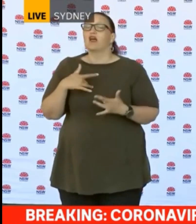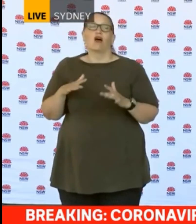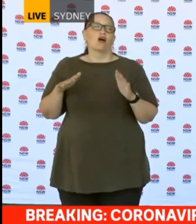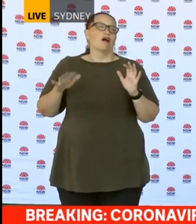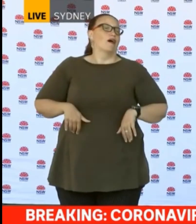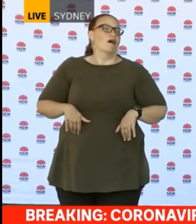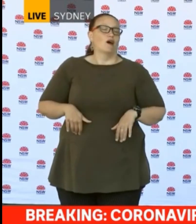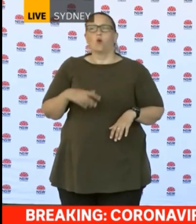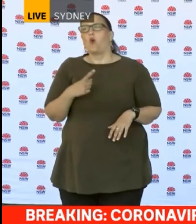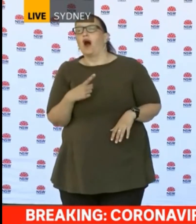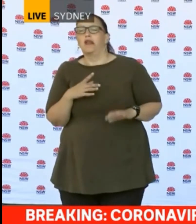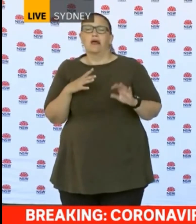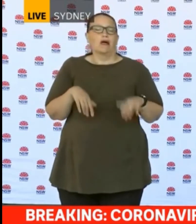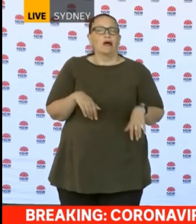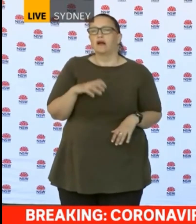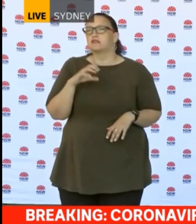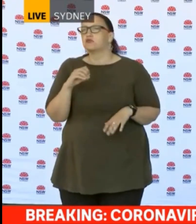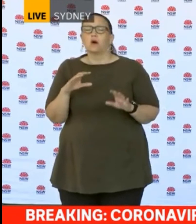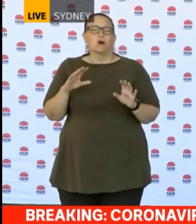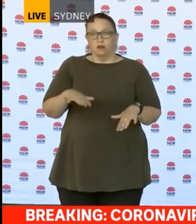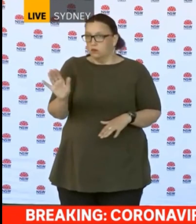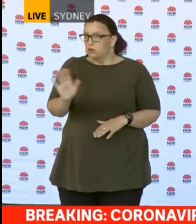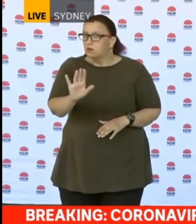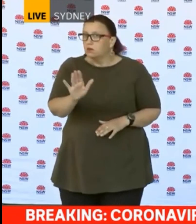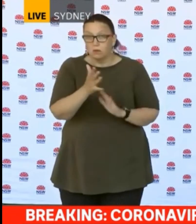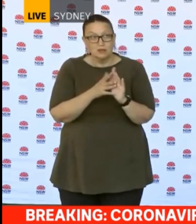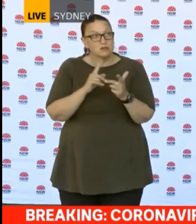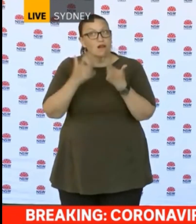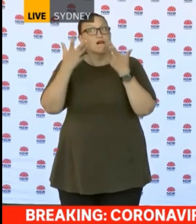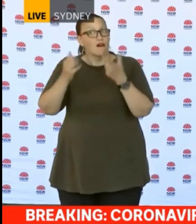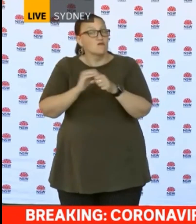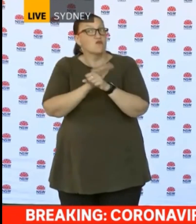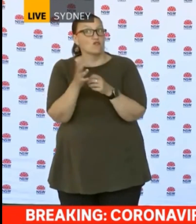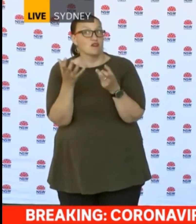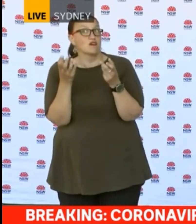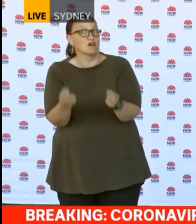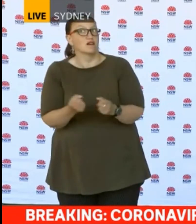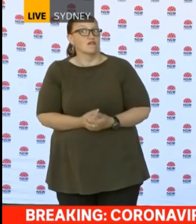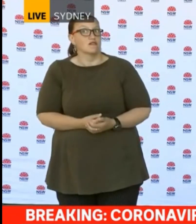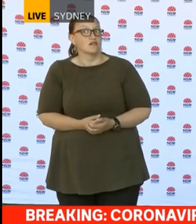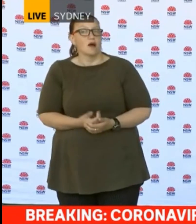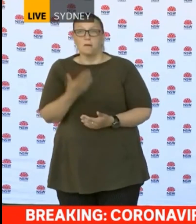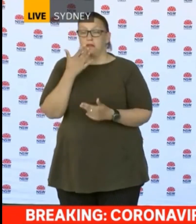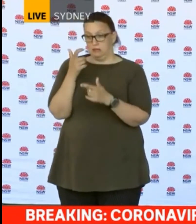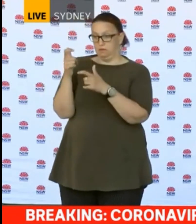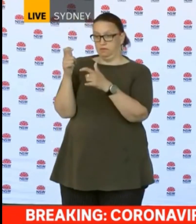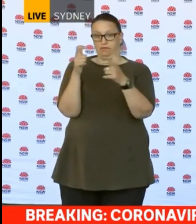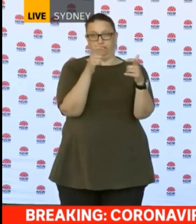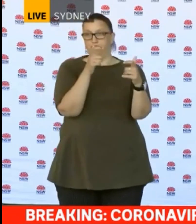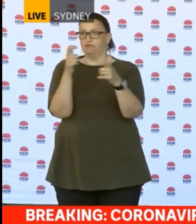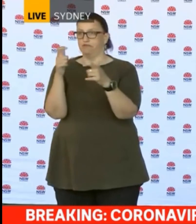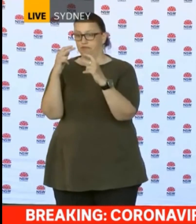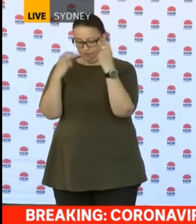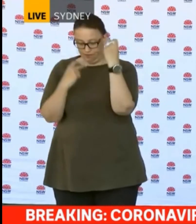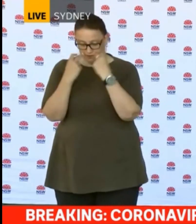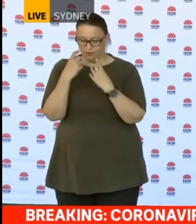because you have a couple of days of 0 or 1 doesn't mean you've completely quashed the outbreak. outbreak, it means you have to stay vigilant. We are, as